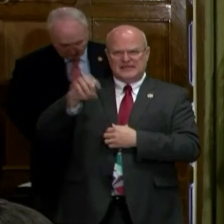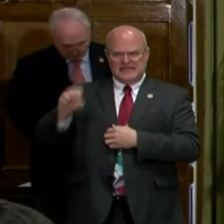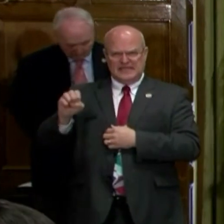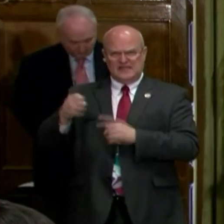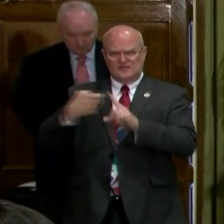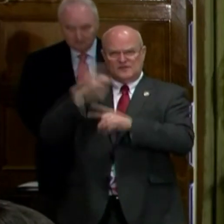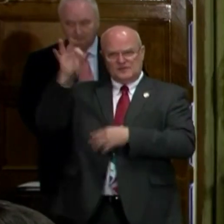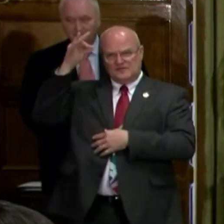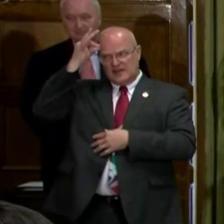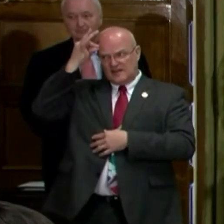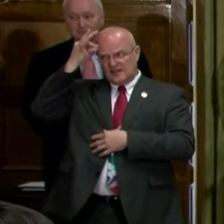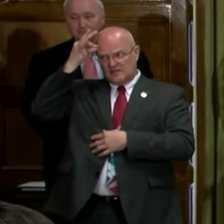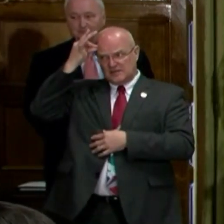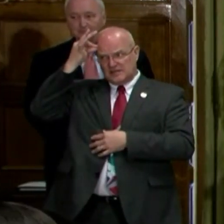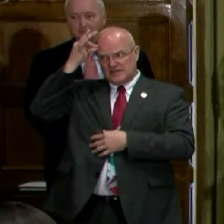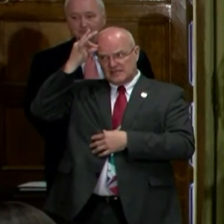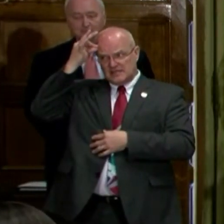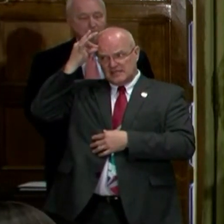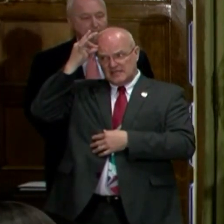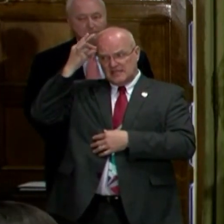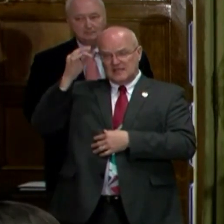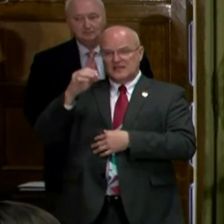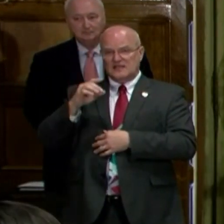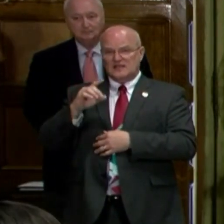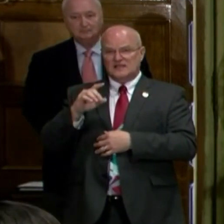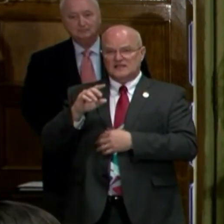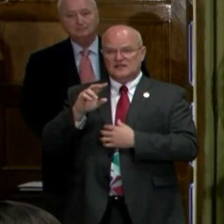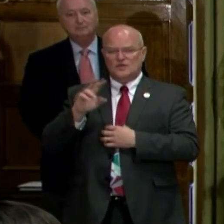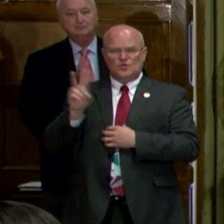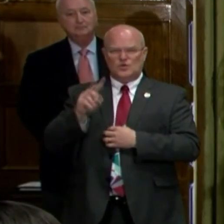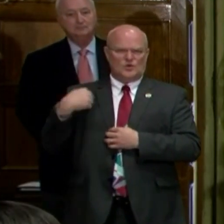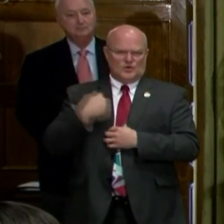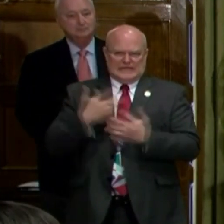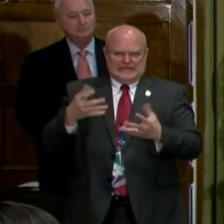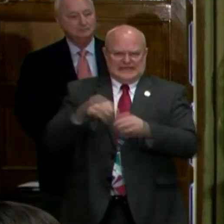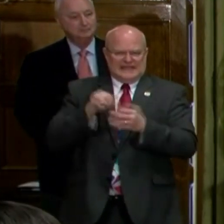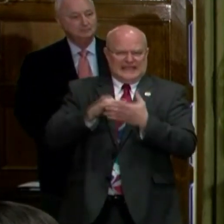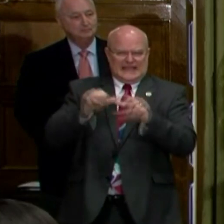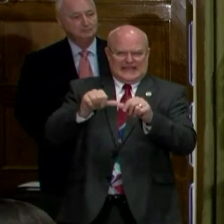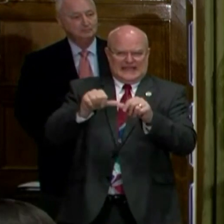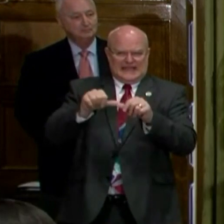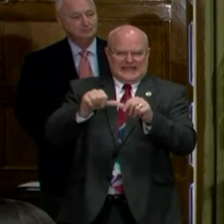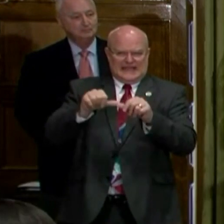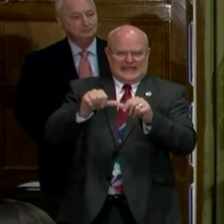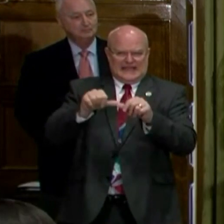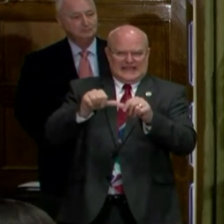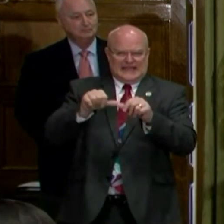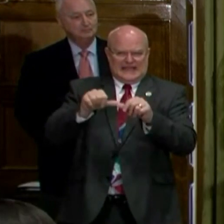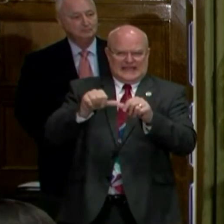from the federal government. With this extra $2 million, I guess, where does that put us? How much more do we need? Well,